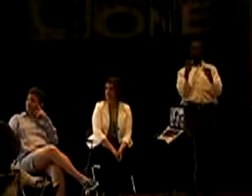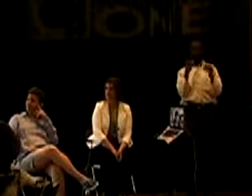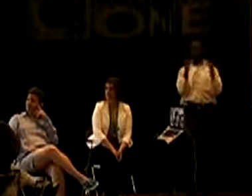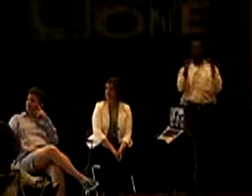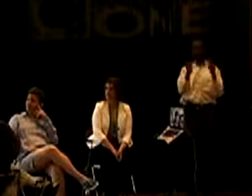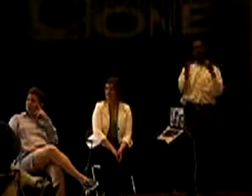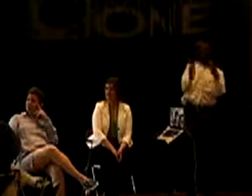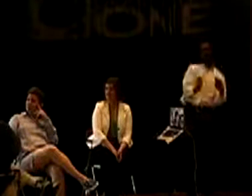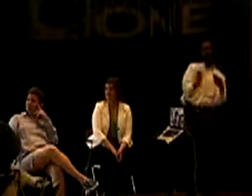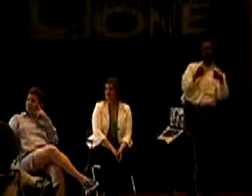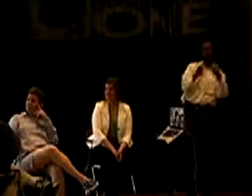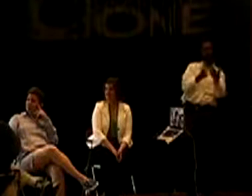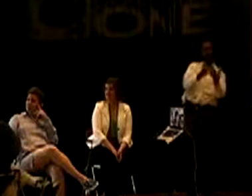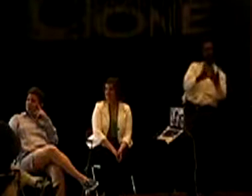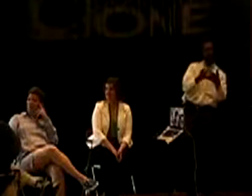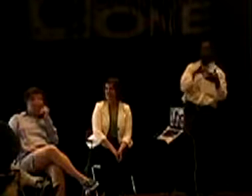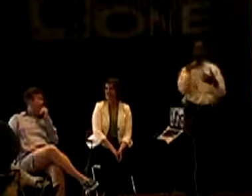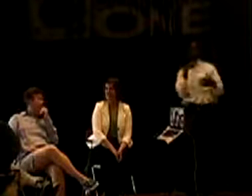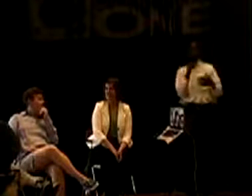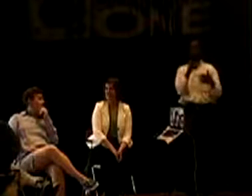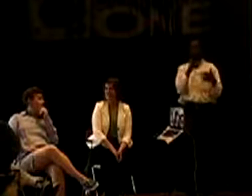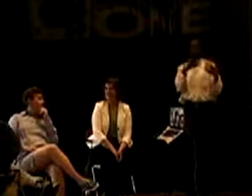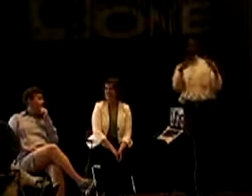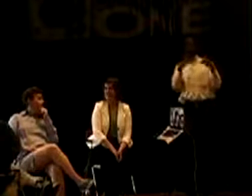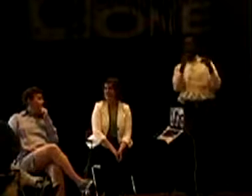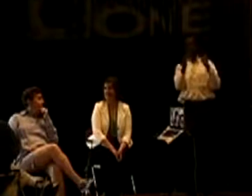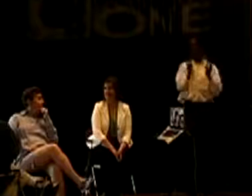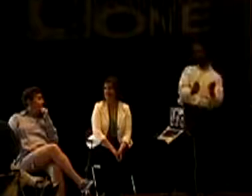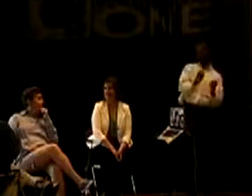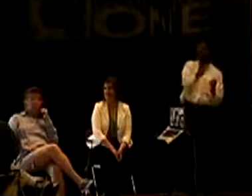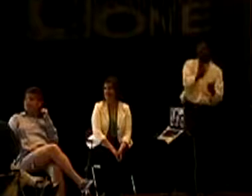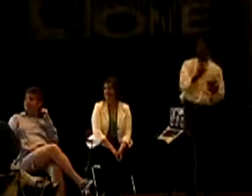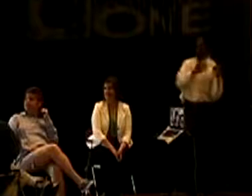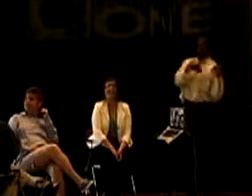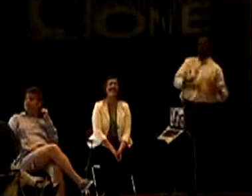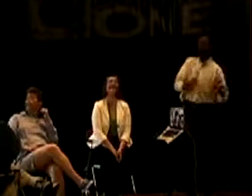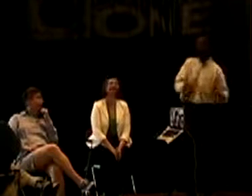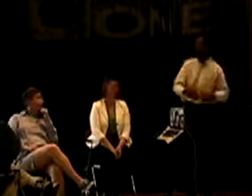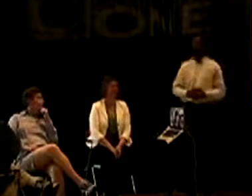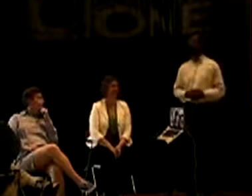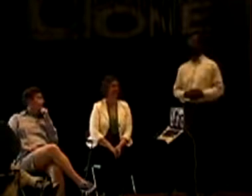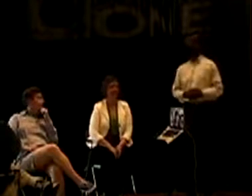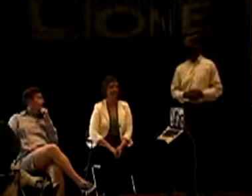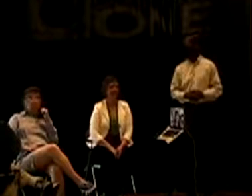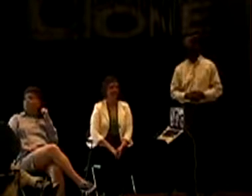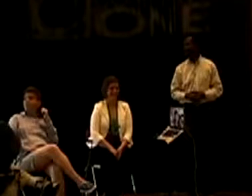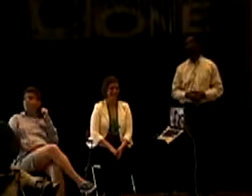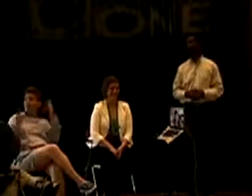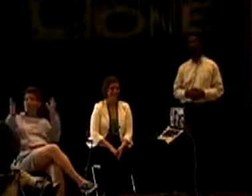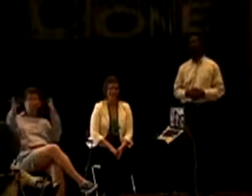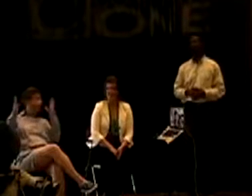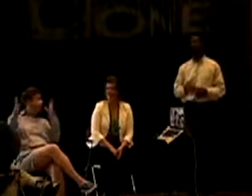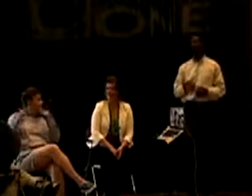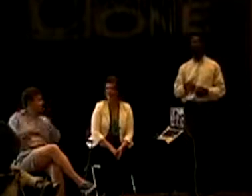who are really beautiful signers, and we have to make them look a little bit less proficient, and that was a huge